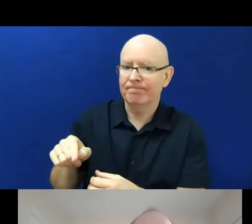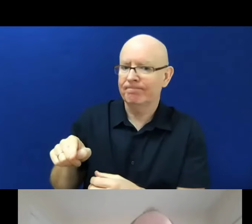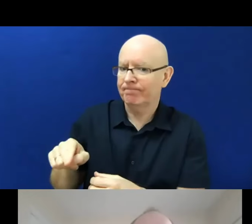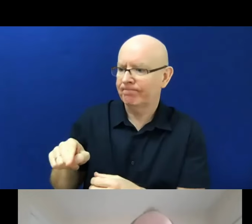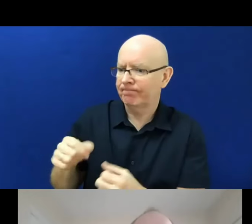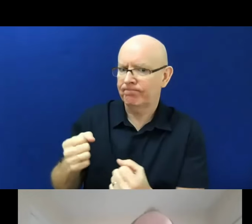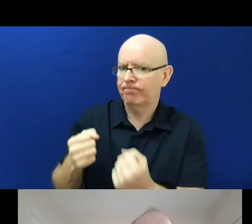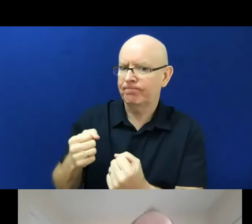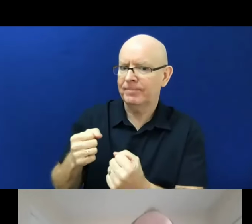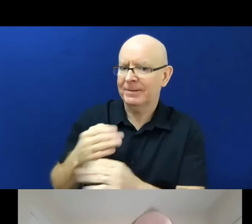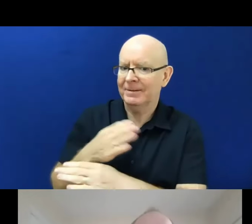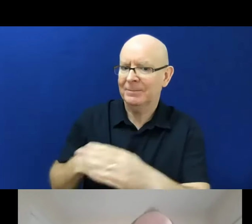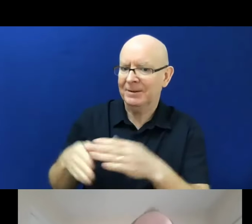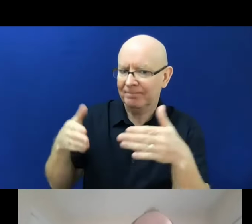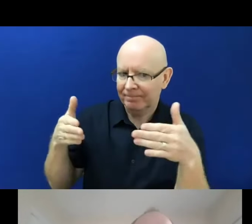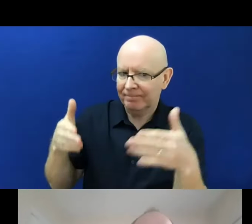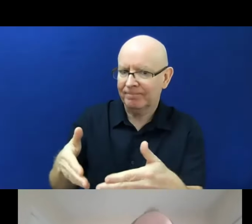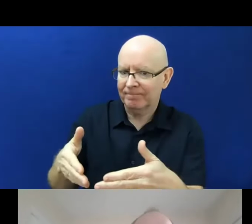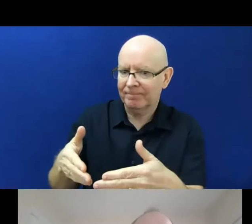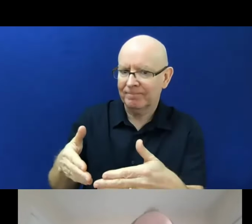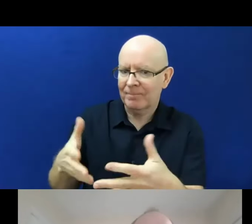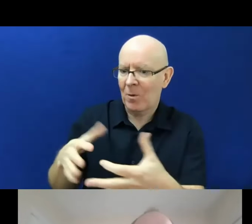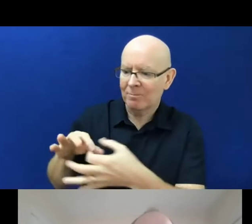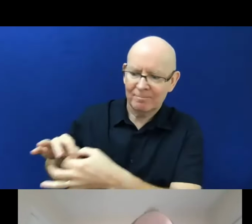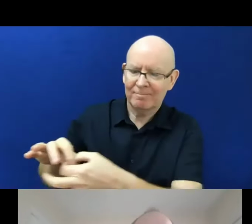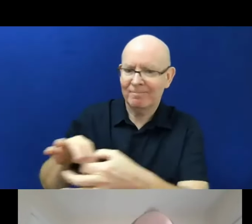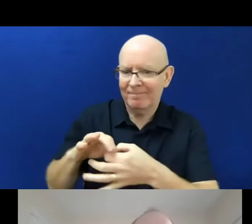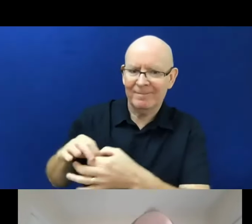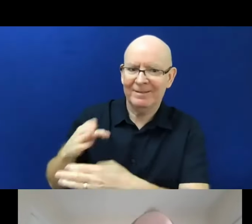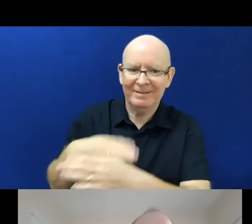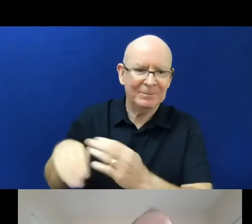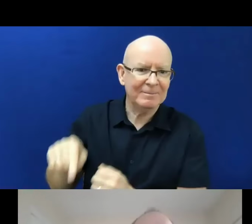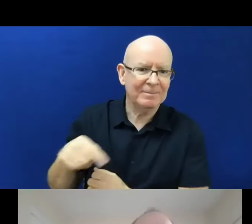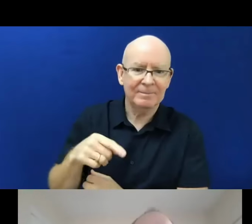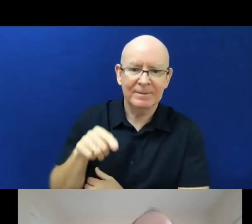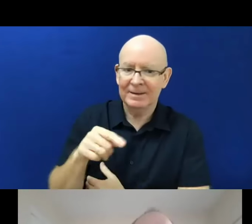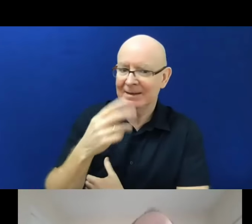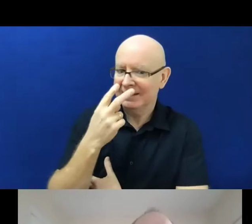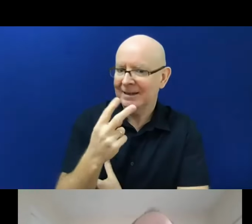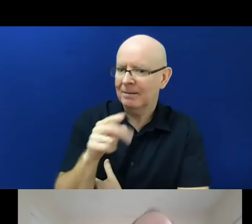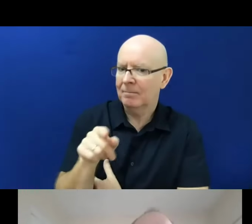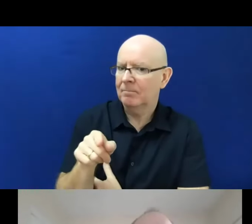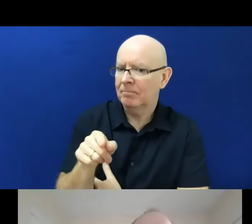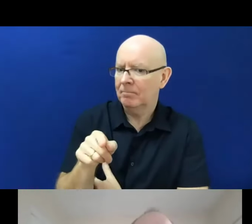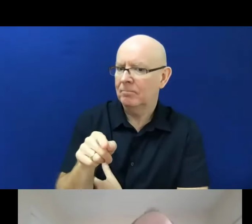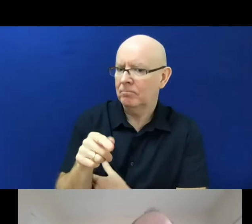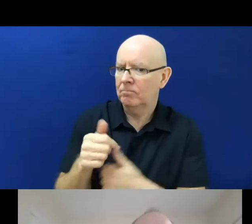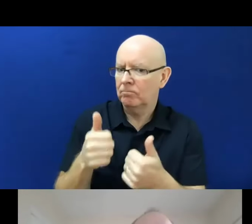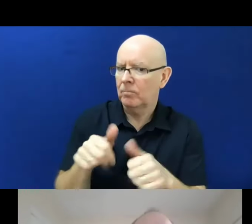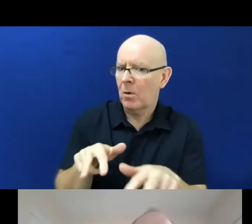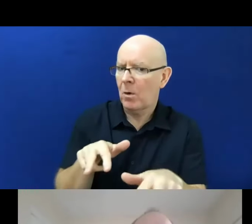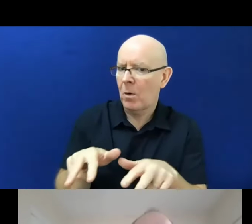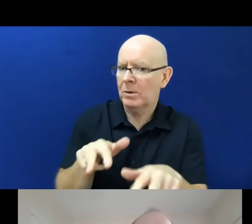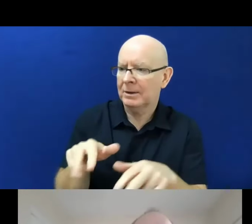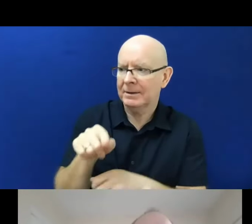principles in terms of funding, in terms of resourcing and others. At the same time, the development of